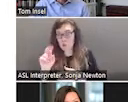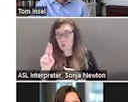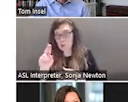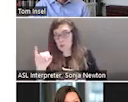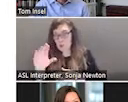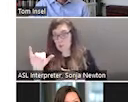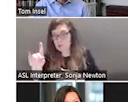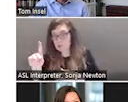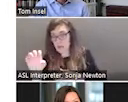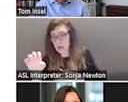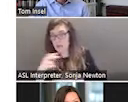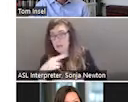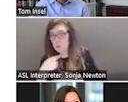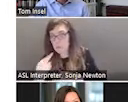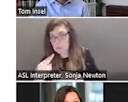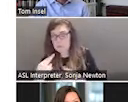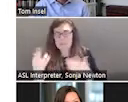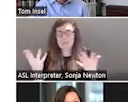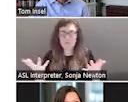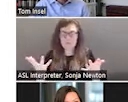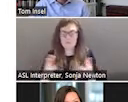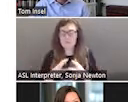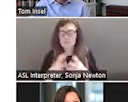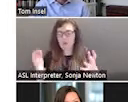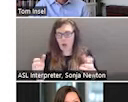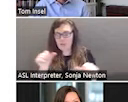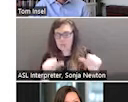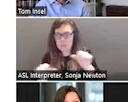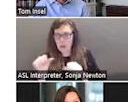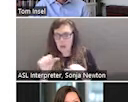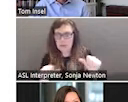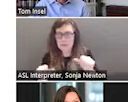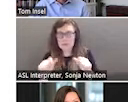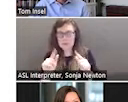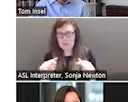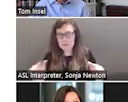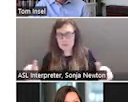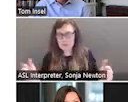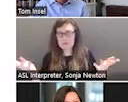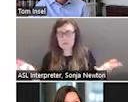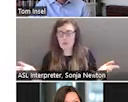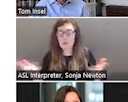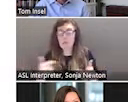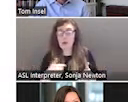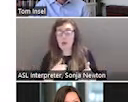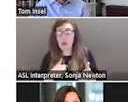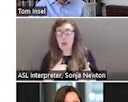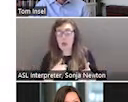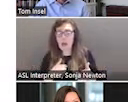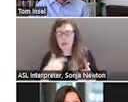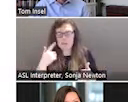has actually grown up a lot in the call center world, but has not, as far as I know, hasn't really